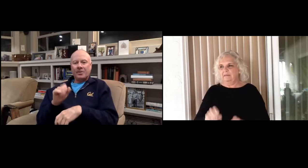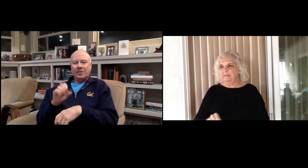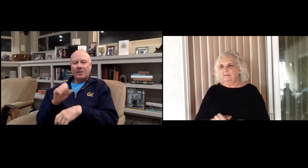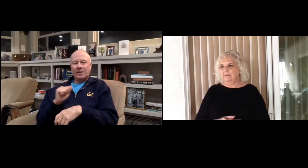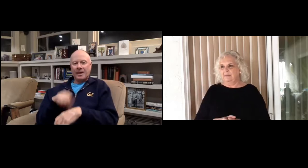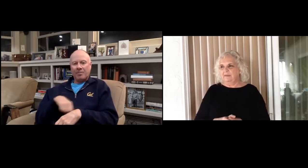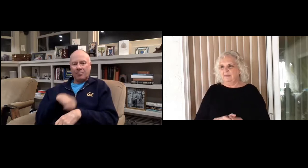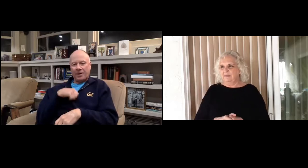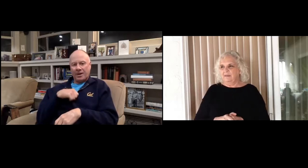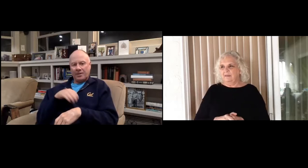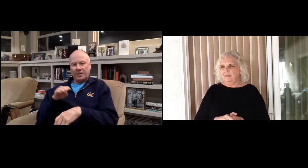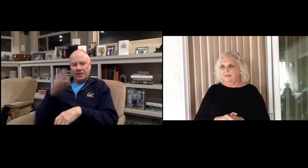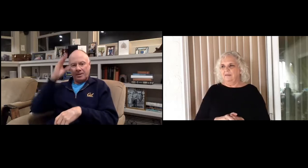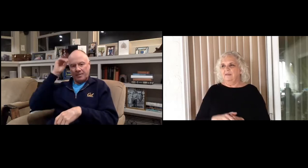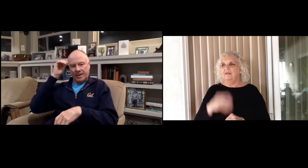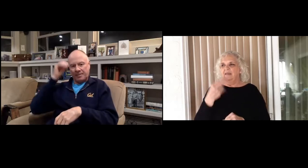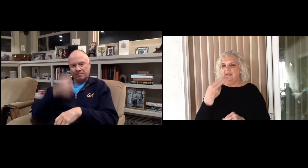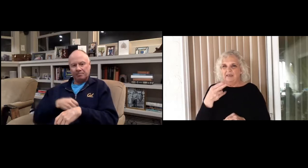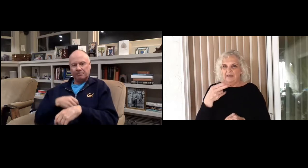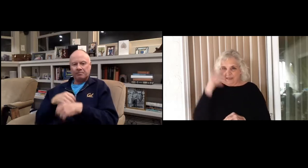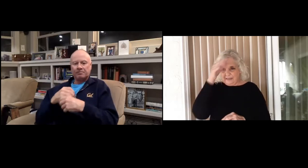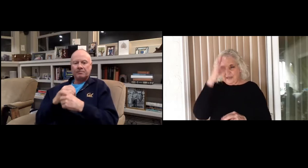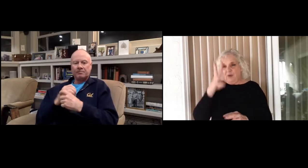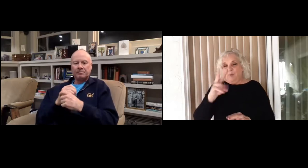He was a proud man.